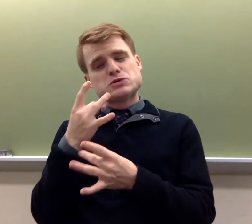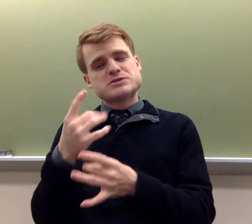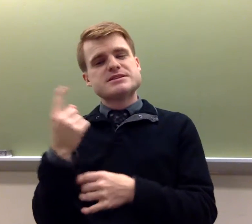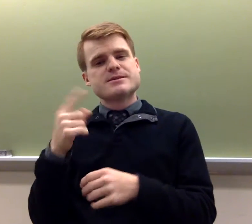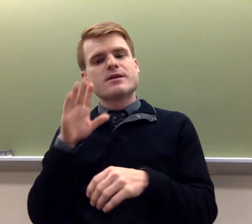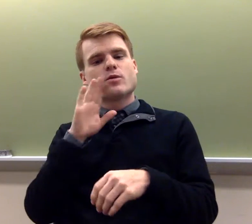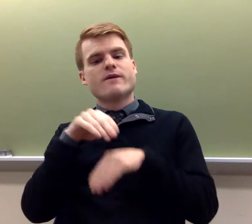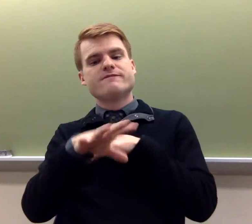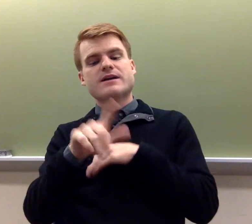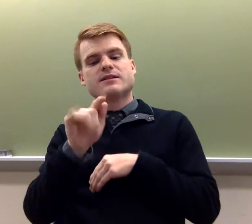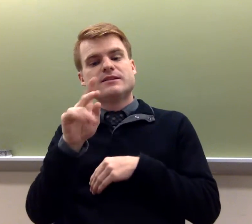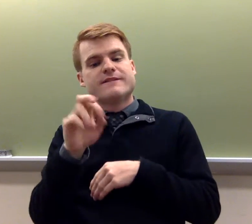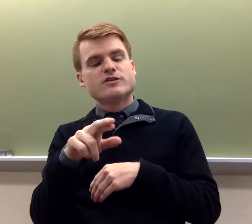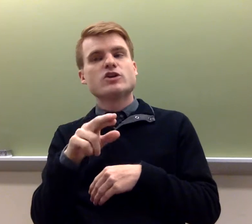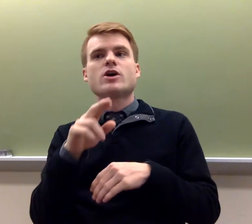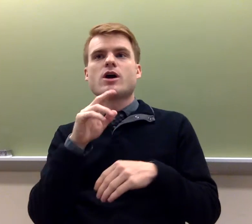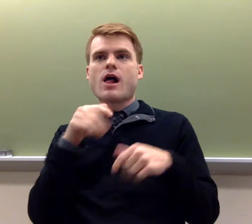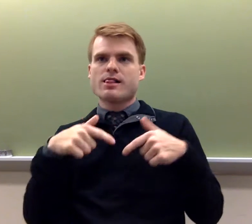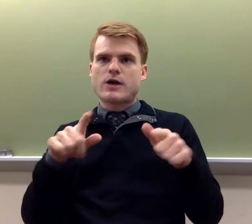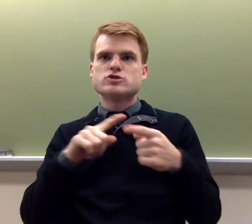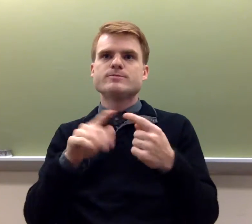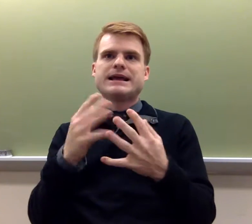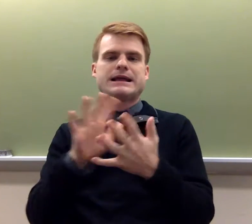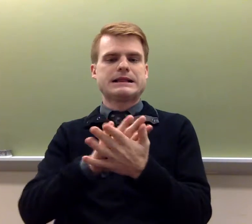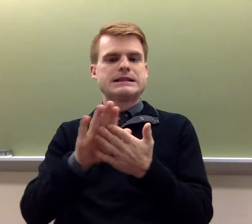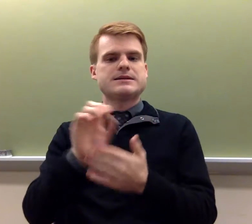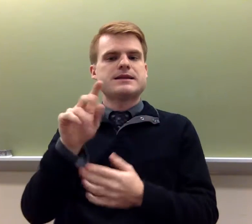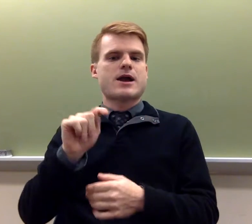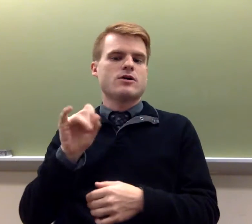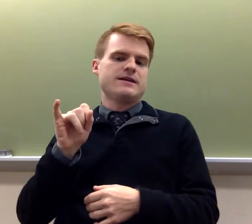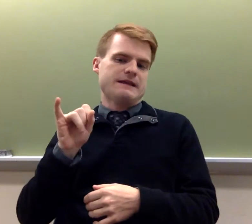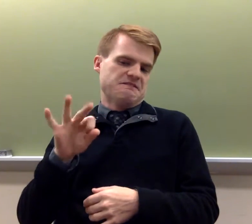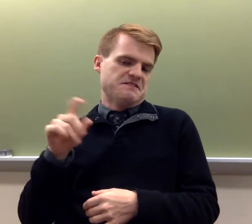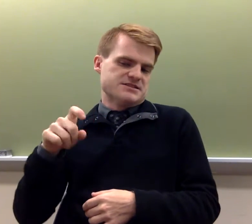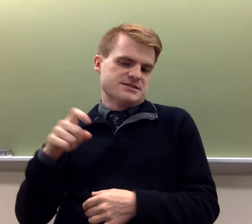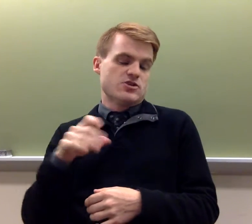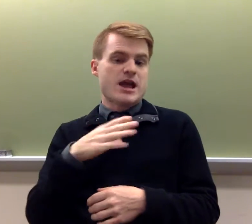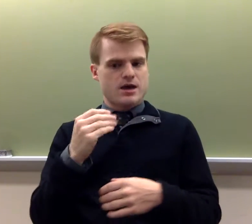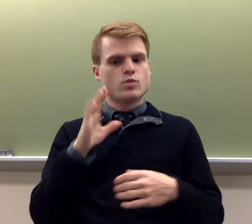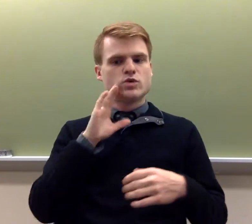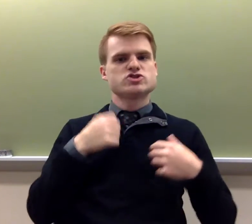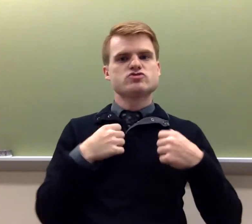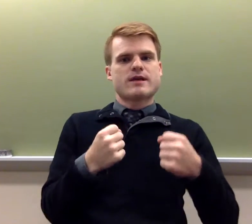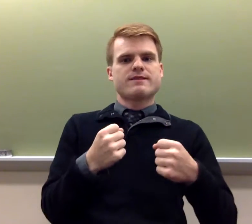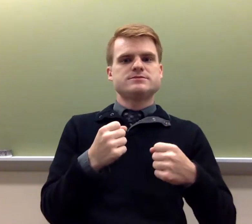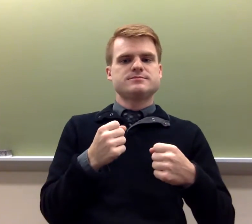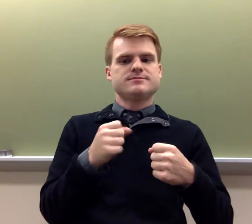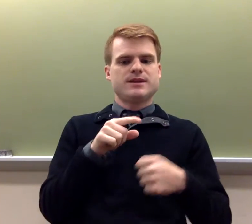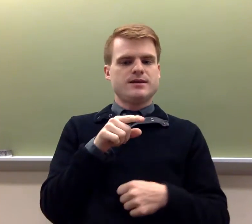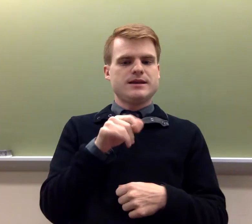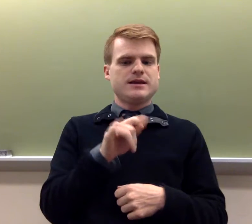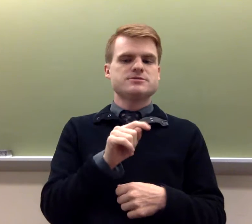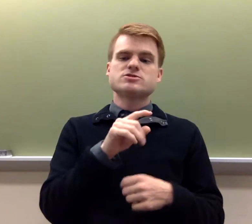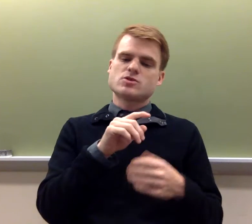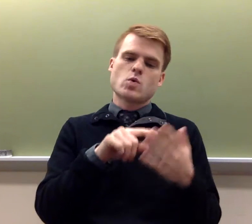that will allow it to be cleaned out if necessary, and will strengthen it so that it can do its job. Now,